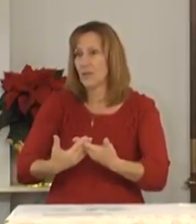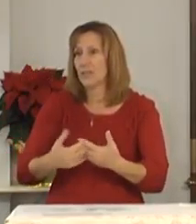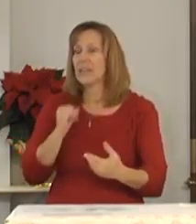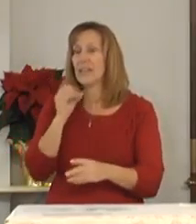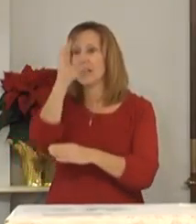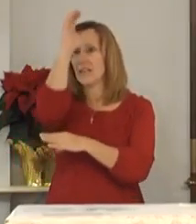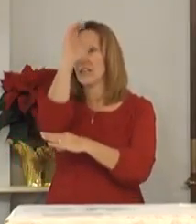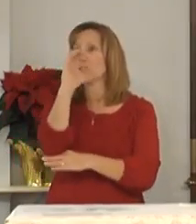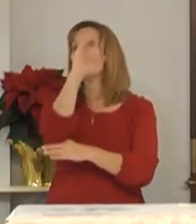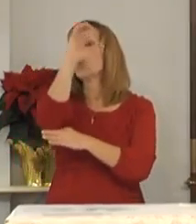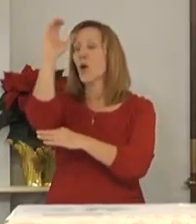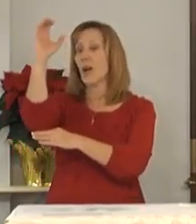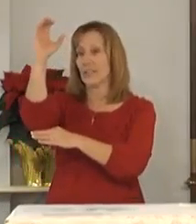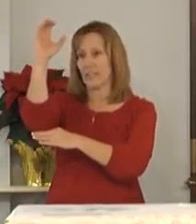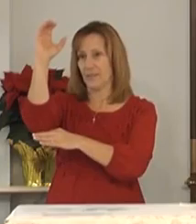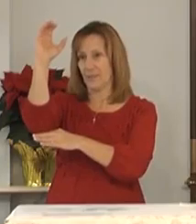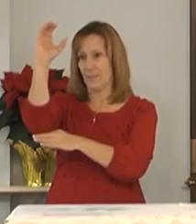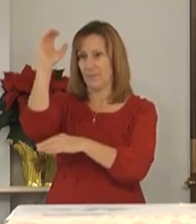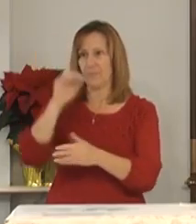cross.